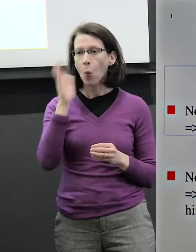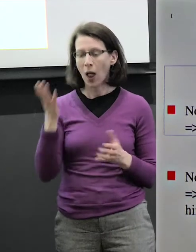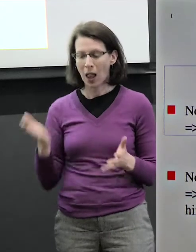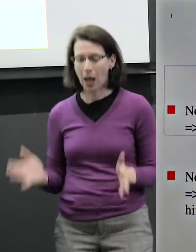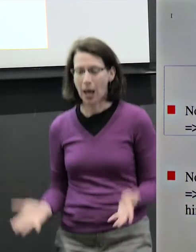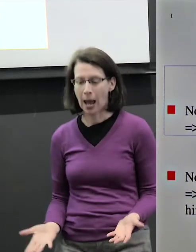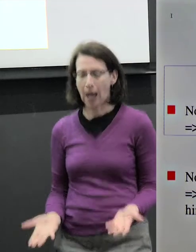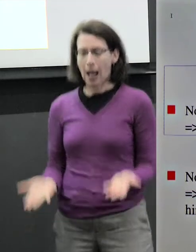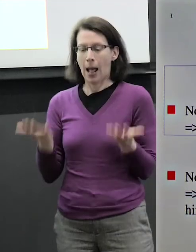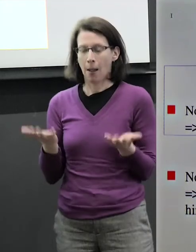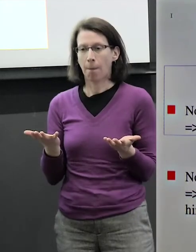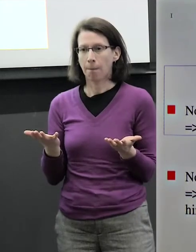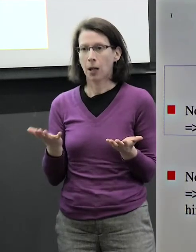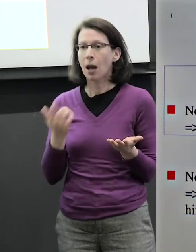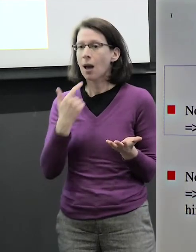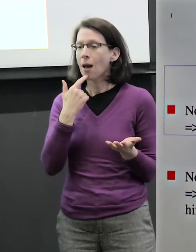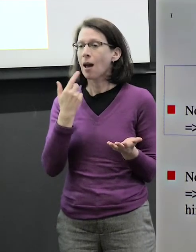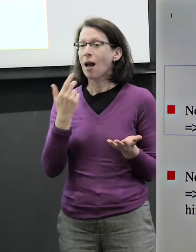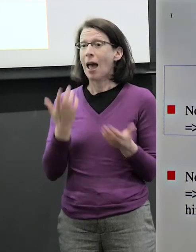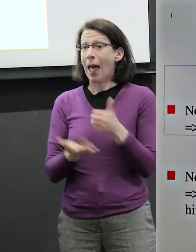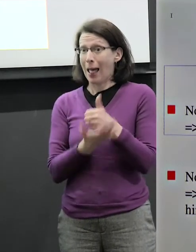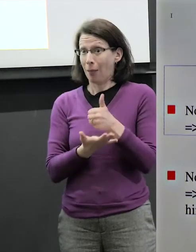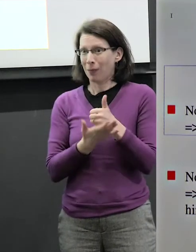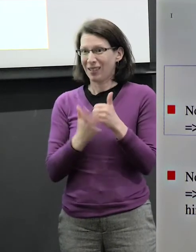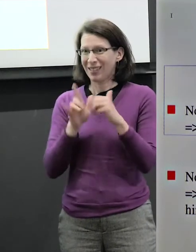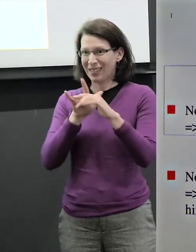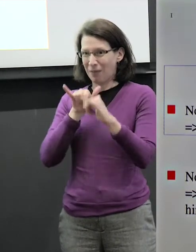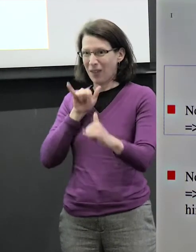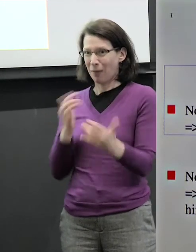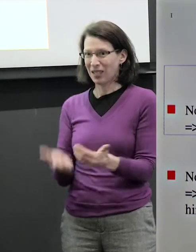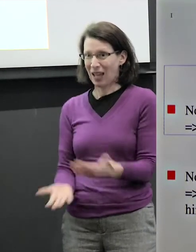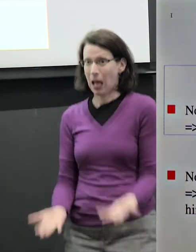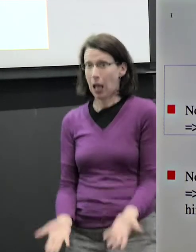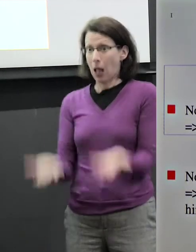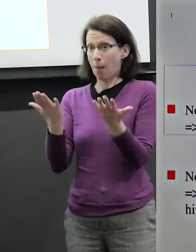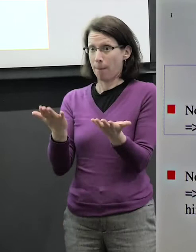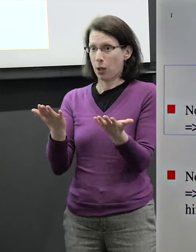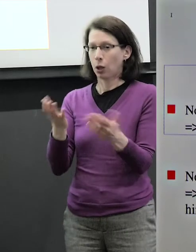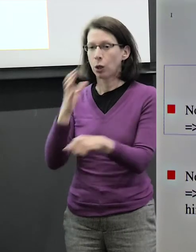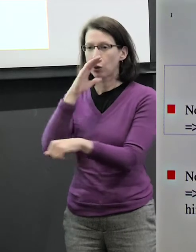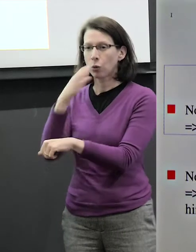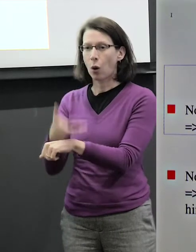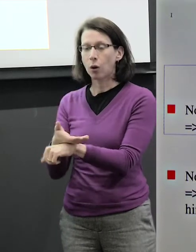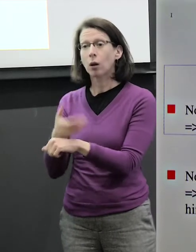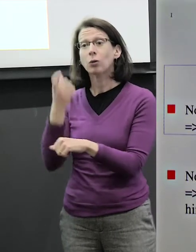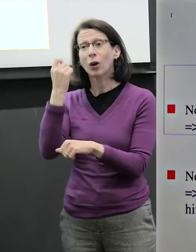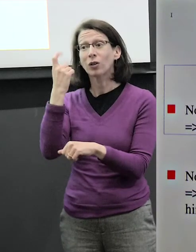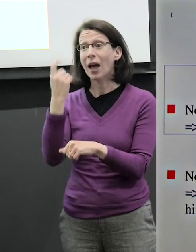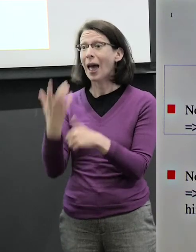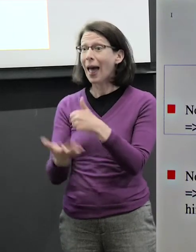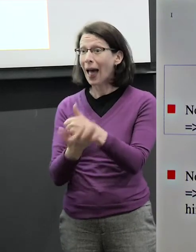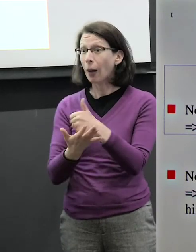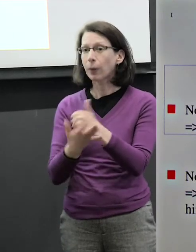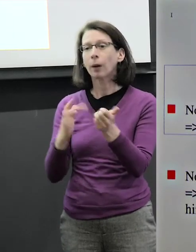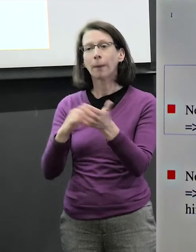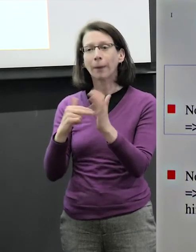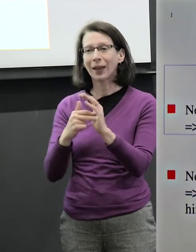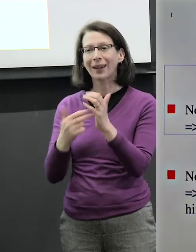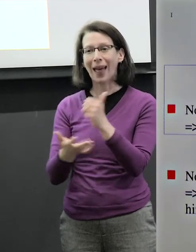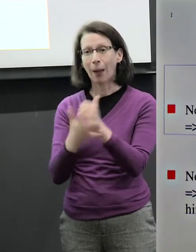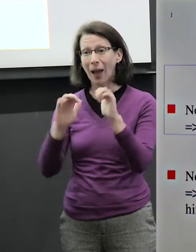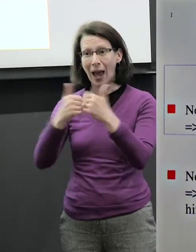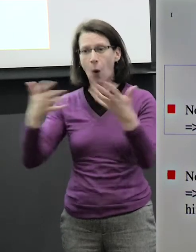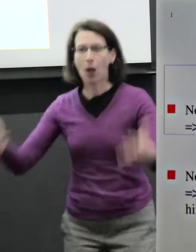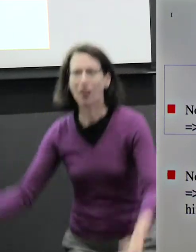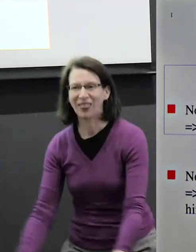So you understand that the helping is of a lifting kind. But the meaning